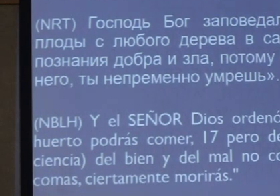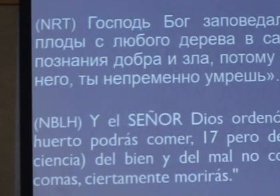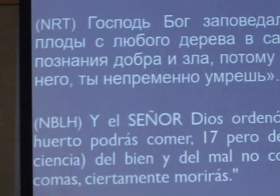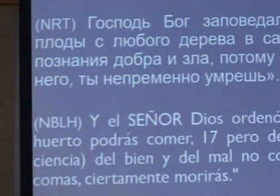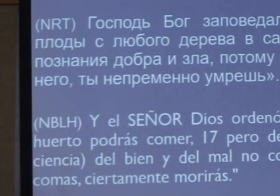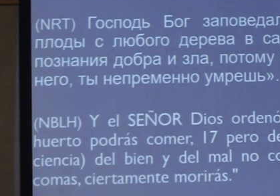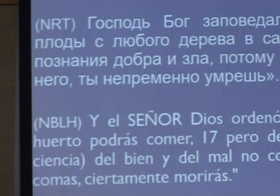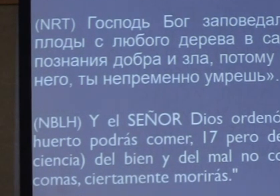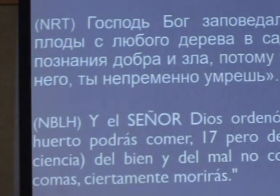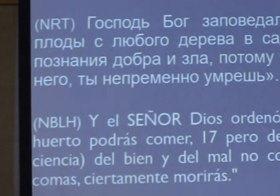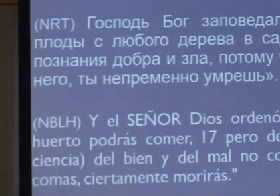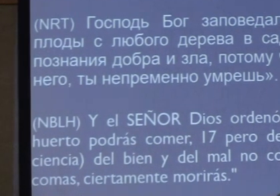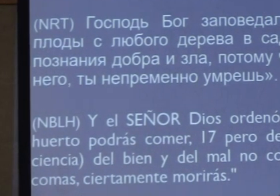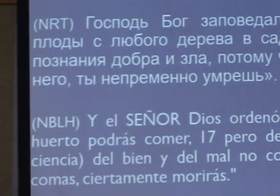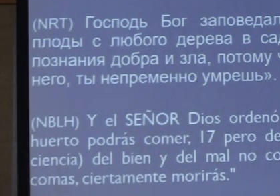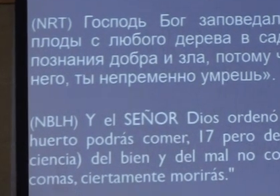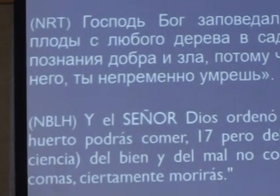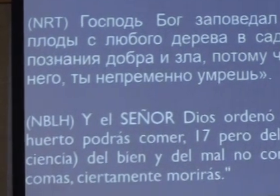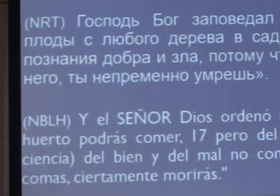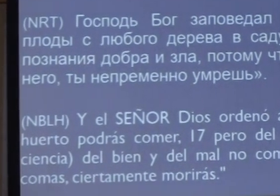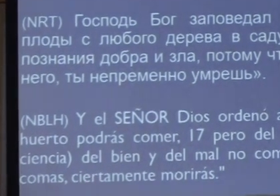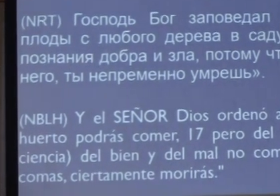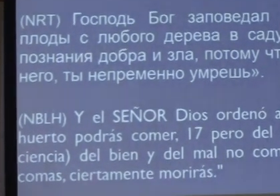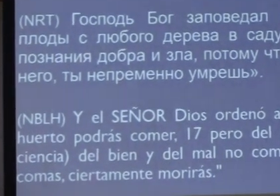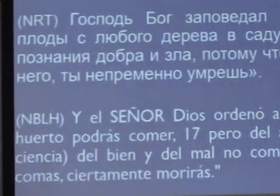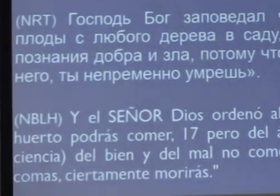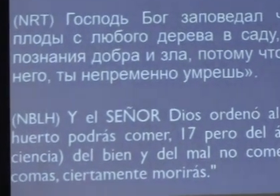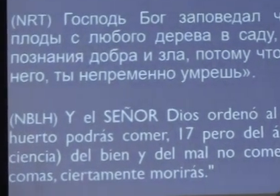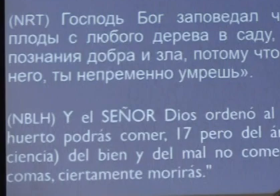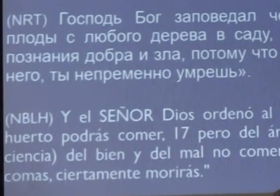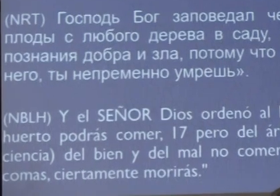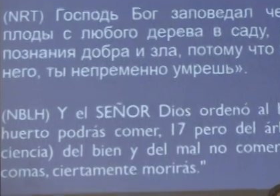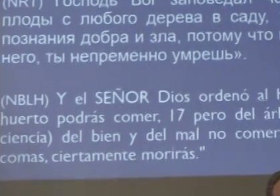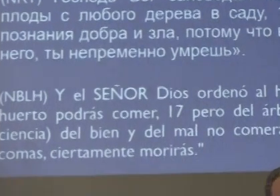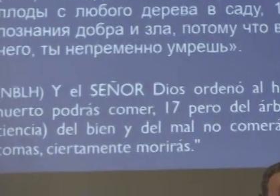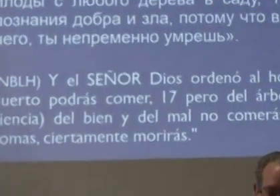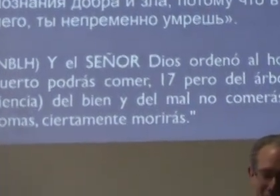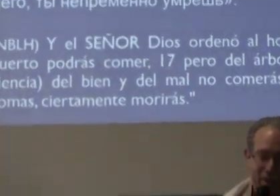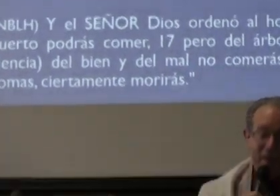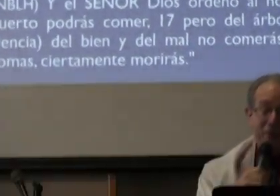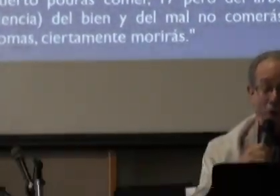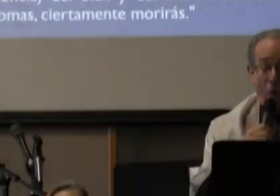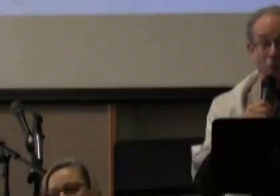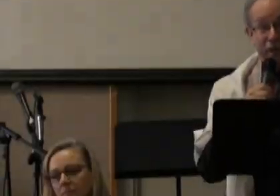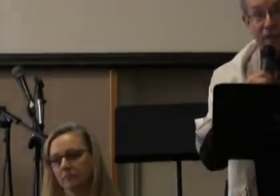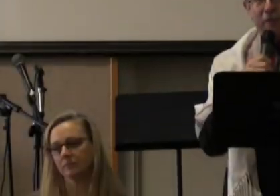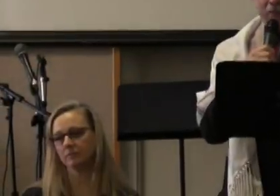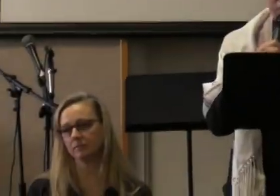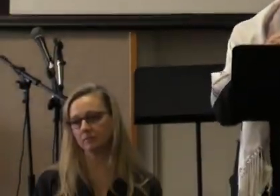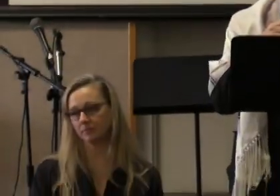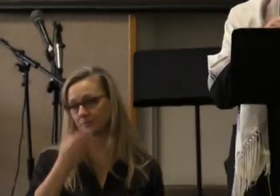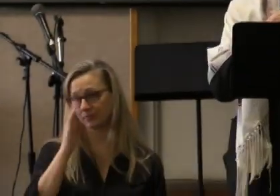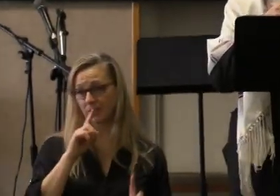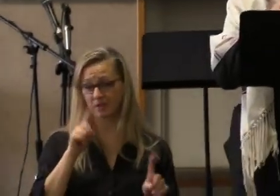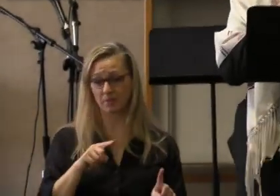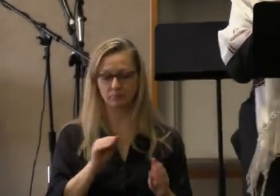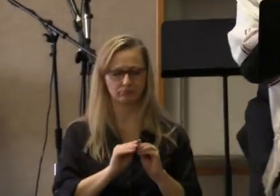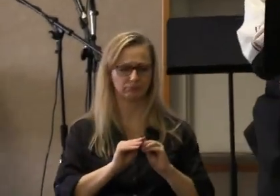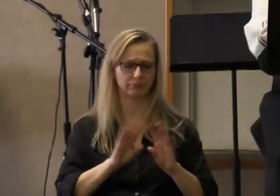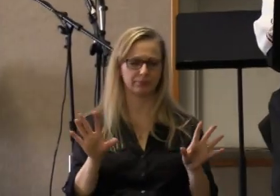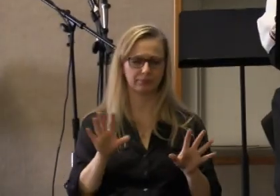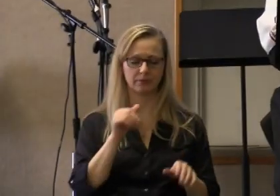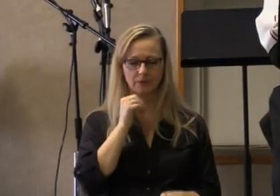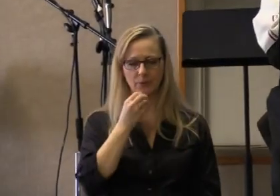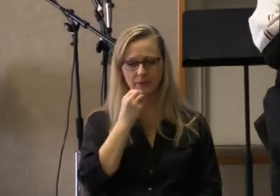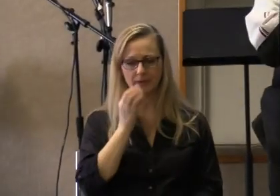eat from it, you most assuredly will die." God's command was pretty clear, wasn't it? Don't eat the fruit from the tree